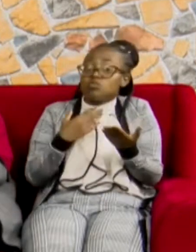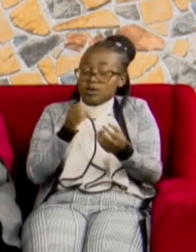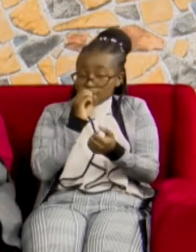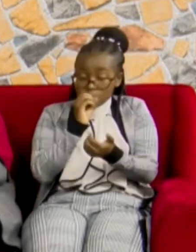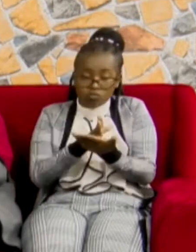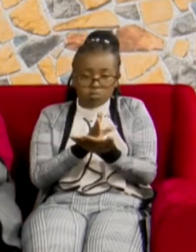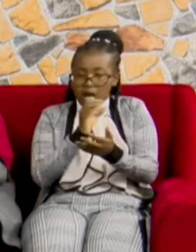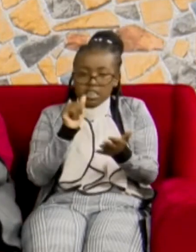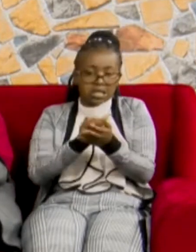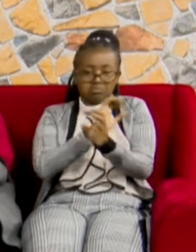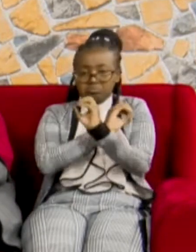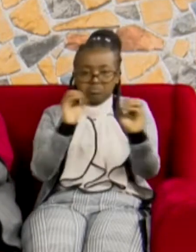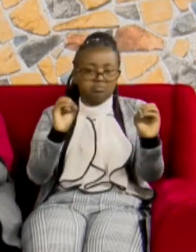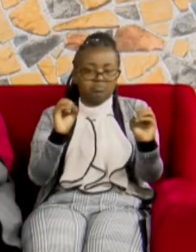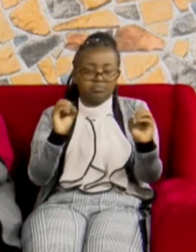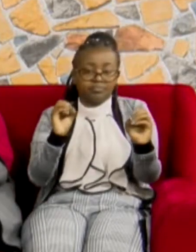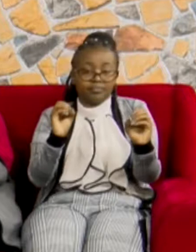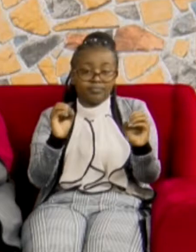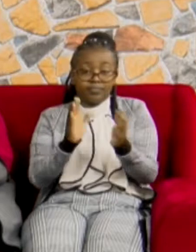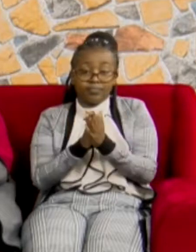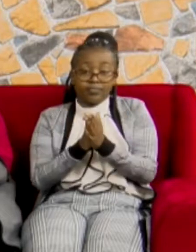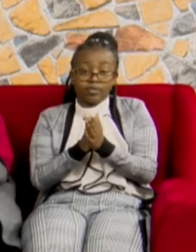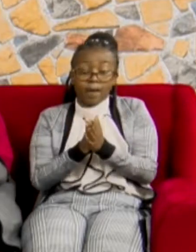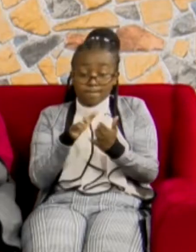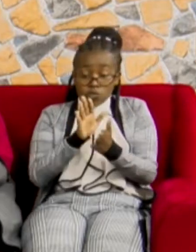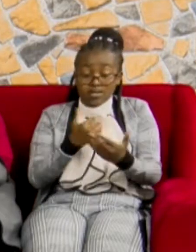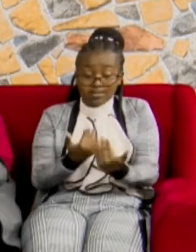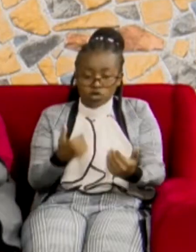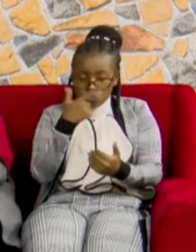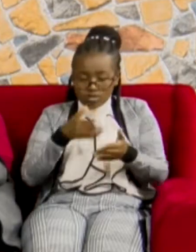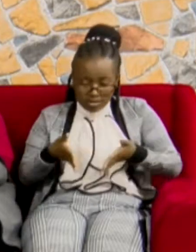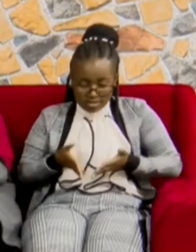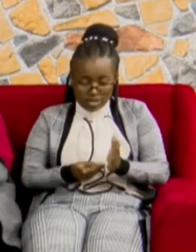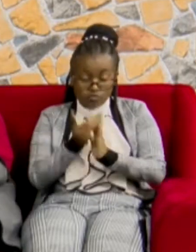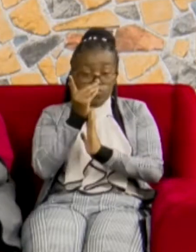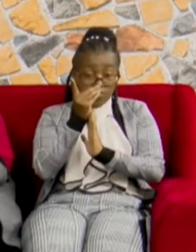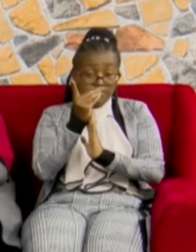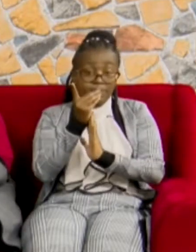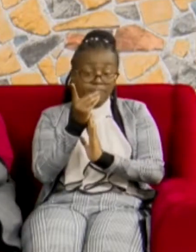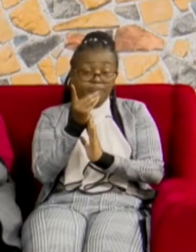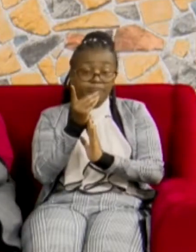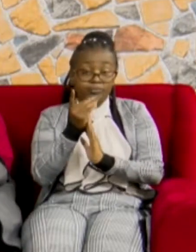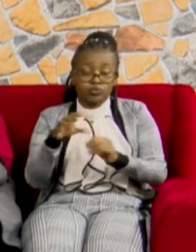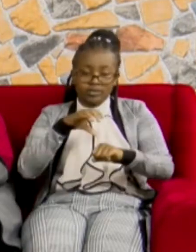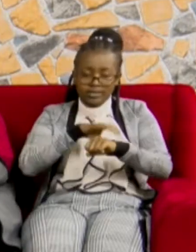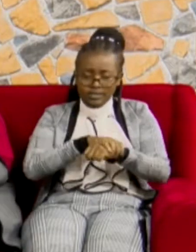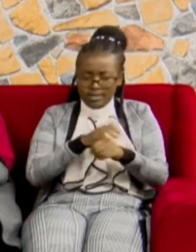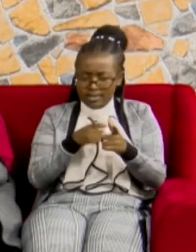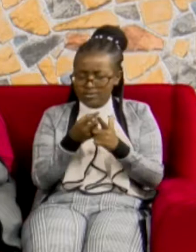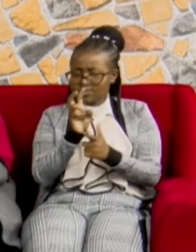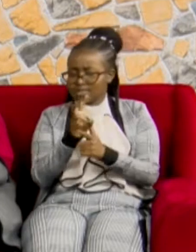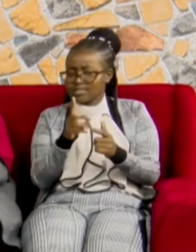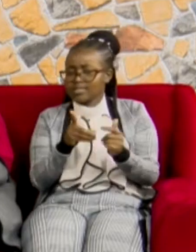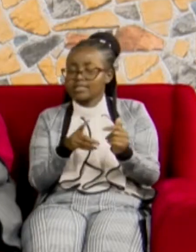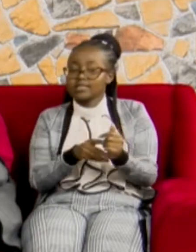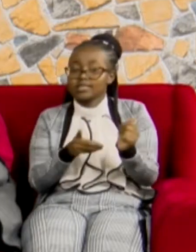about that. And so it's more as the child is developing is when we catch them, and the